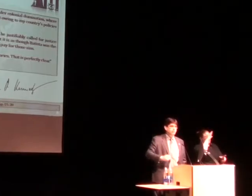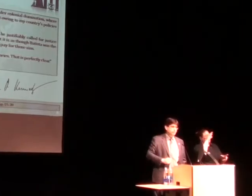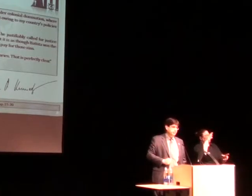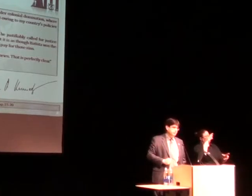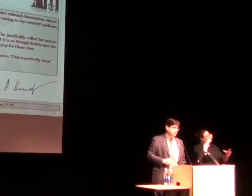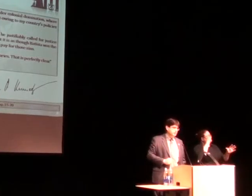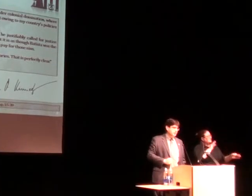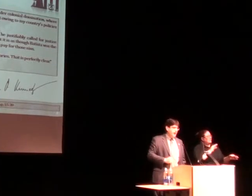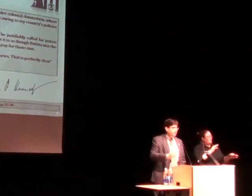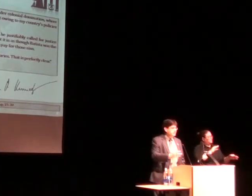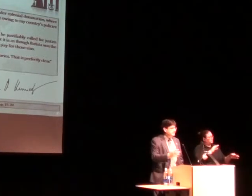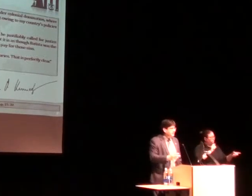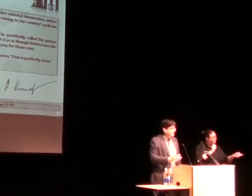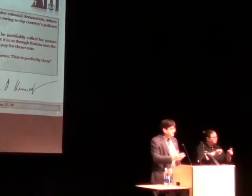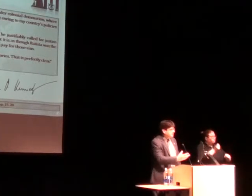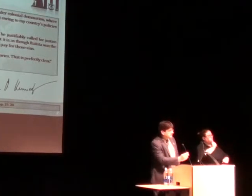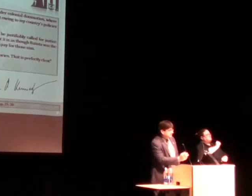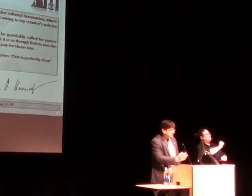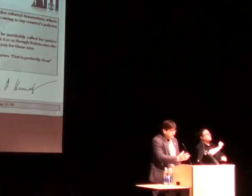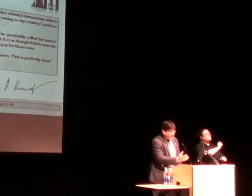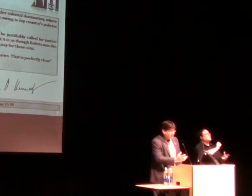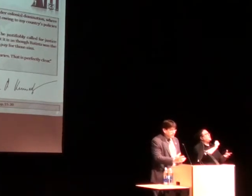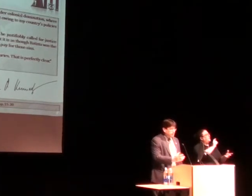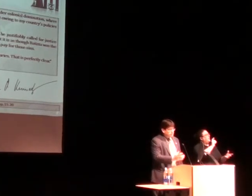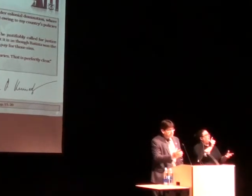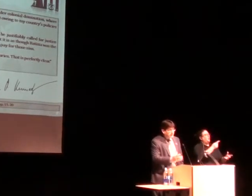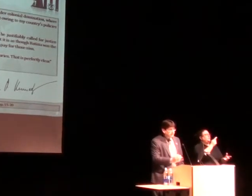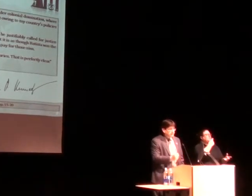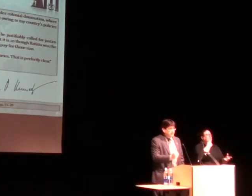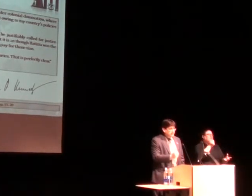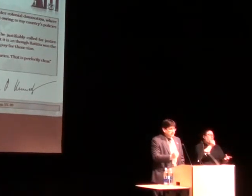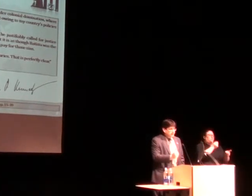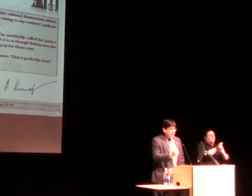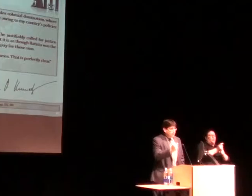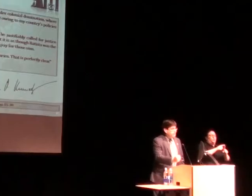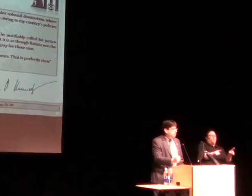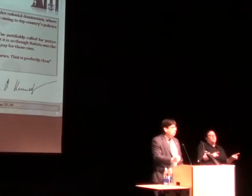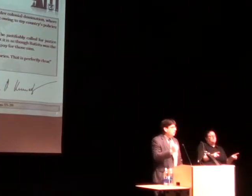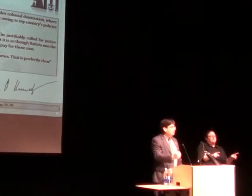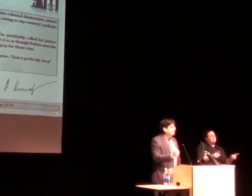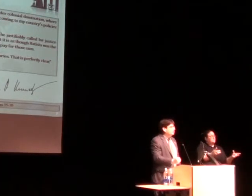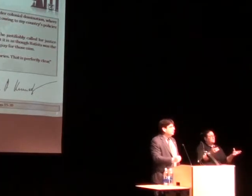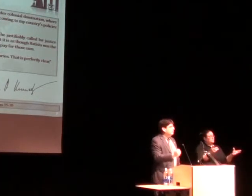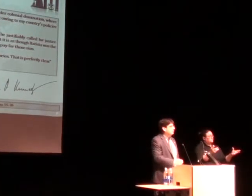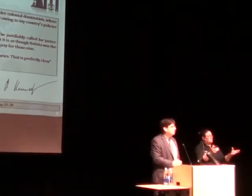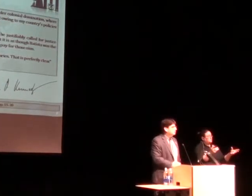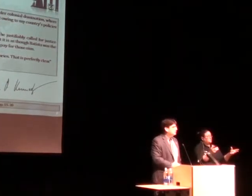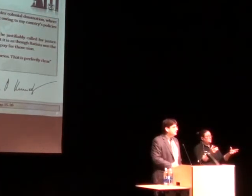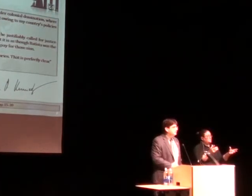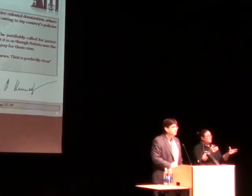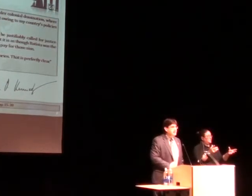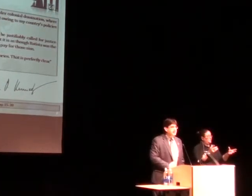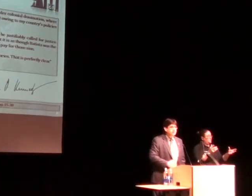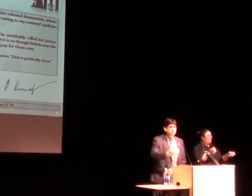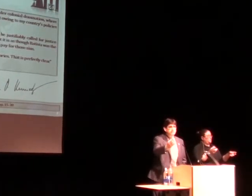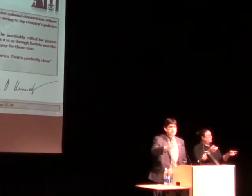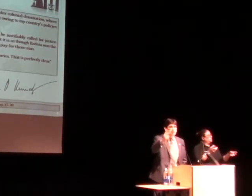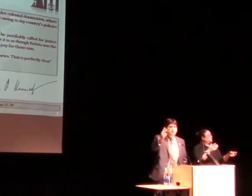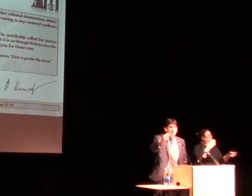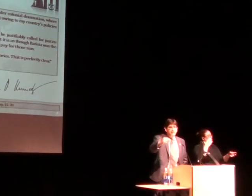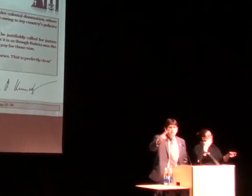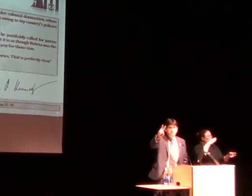the revolution. I always say, and this is kind of joke, but if you want to know what with Cuba before 1959, you need